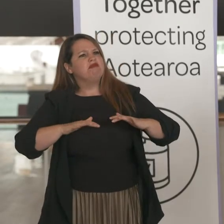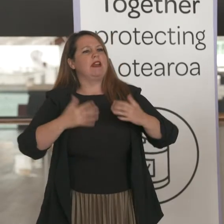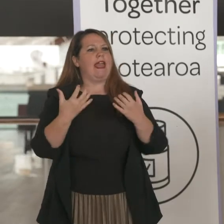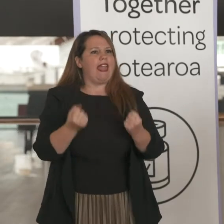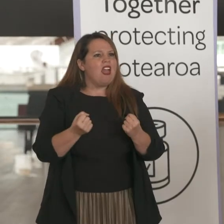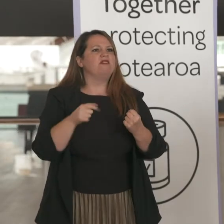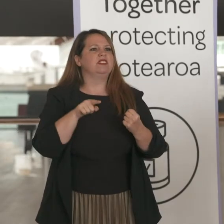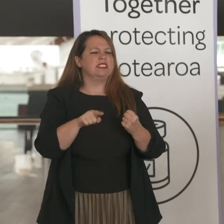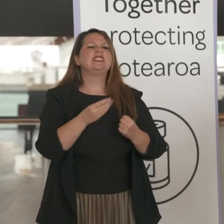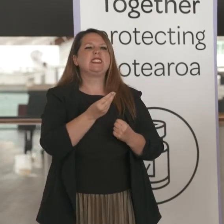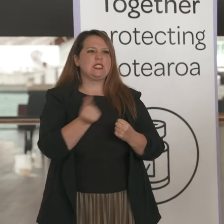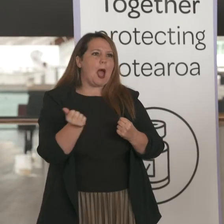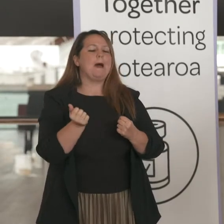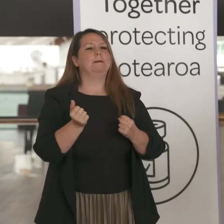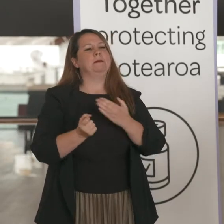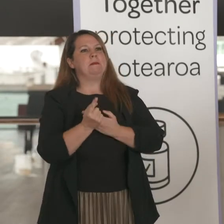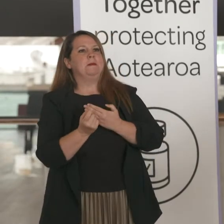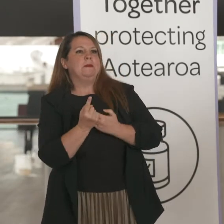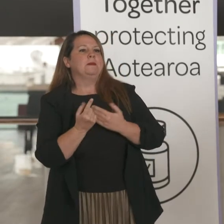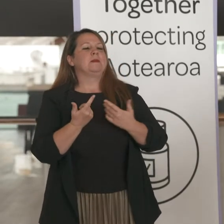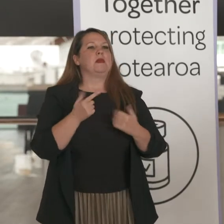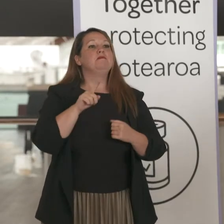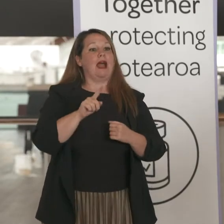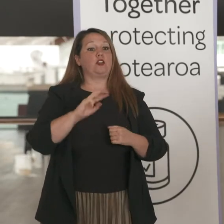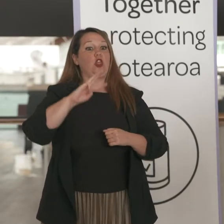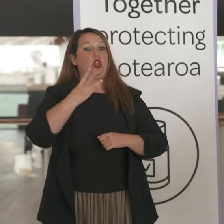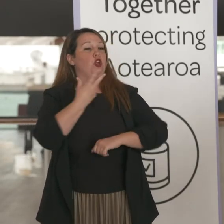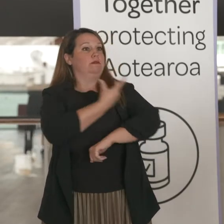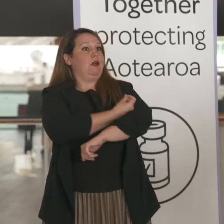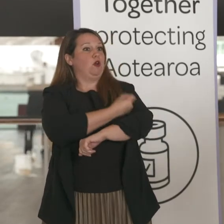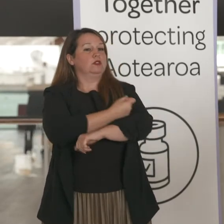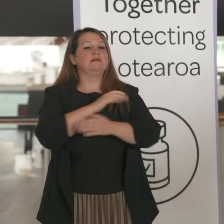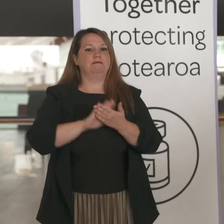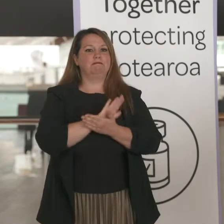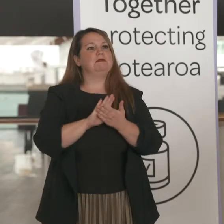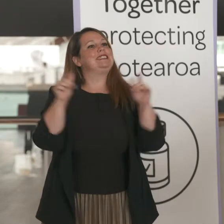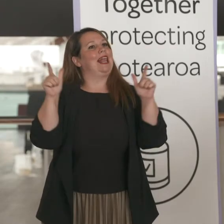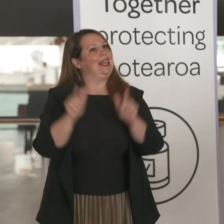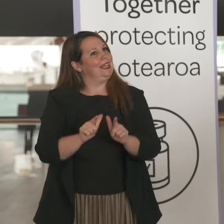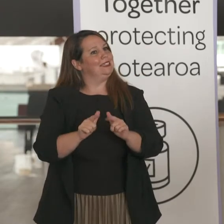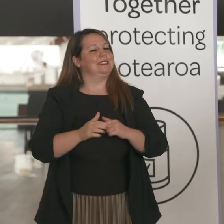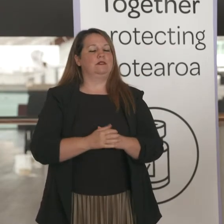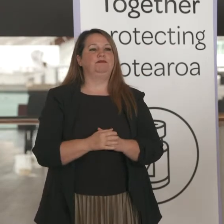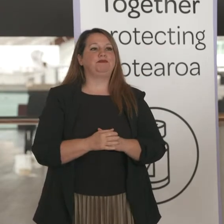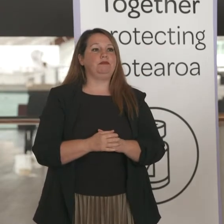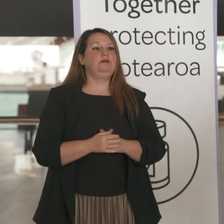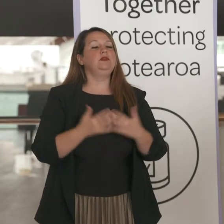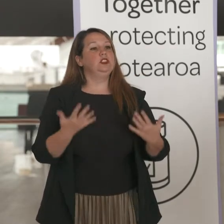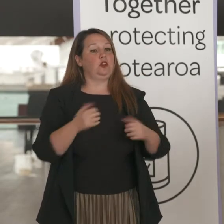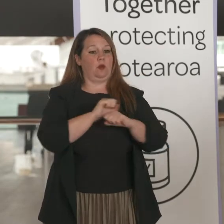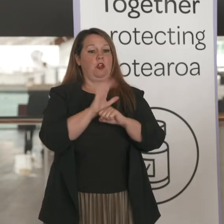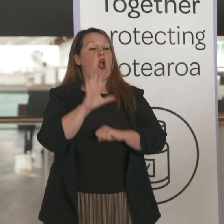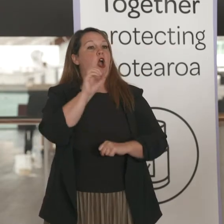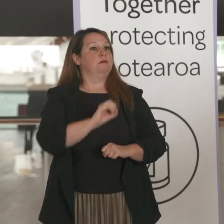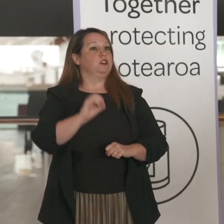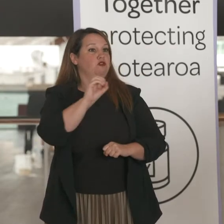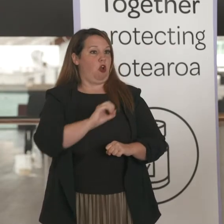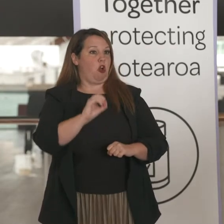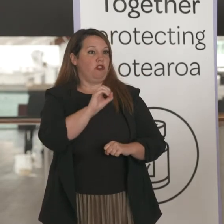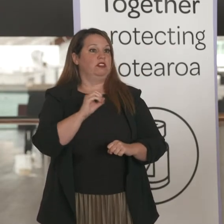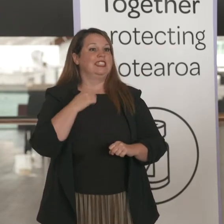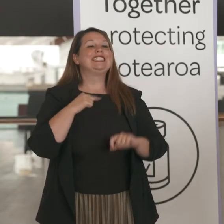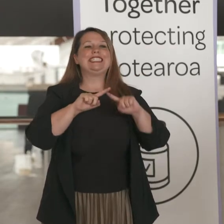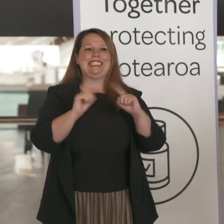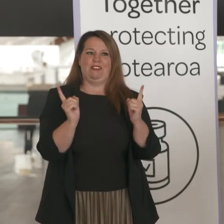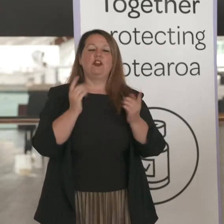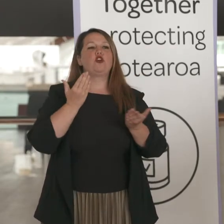So, the problem with Omicron. Omicron is different to the other variants, and 2 primary doses of the vaccine, of course, is not